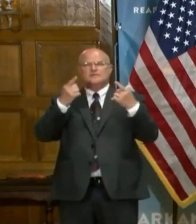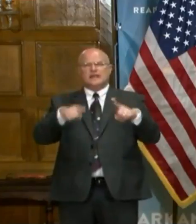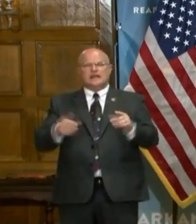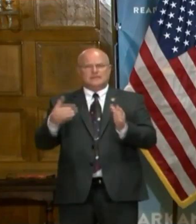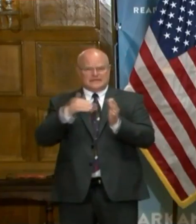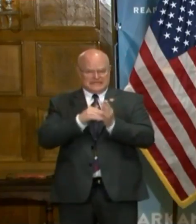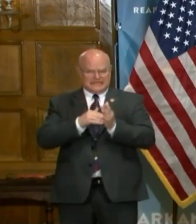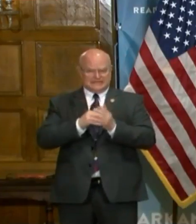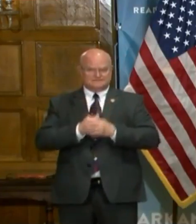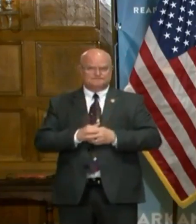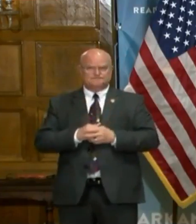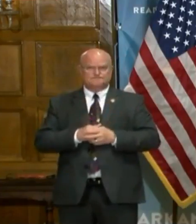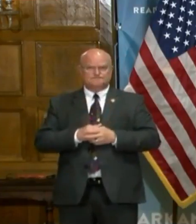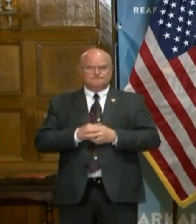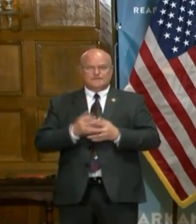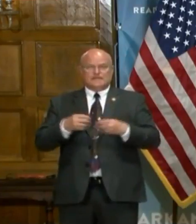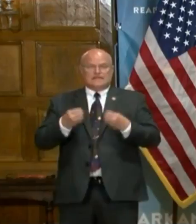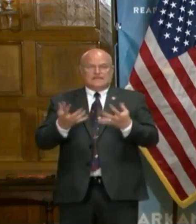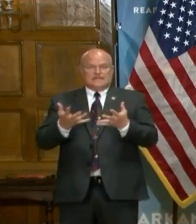happening again,